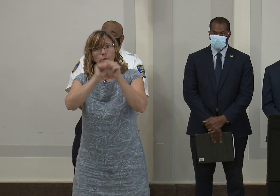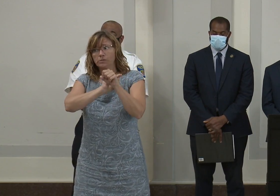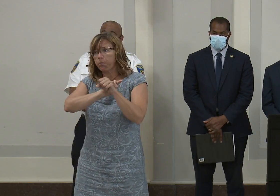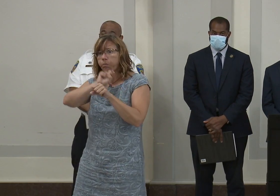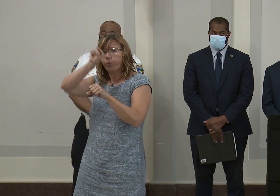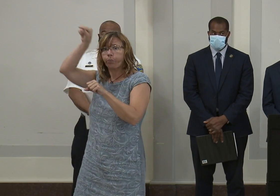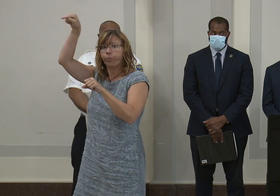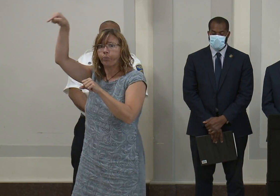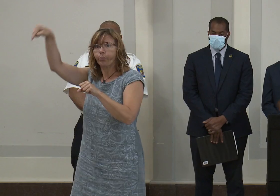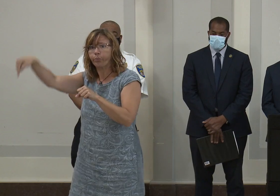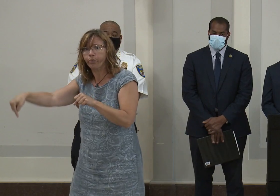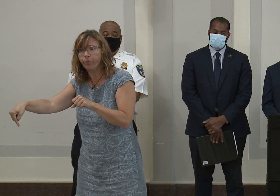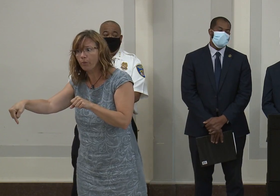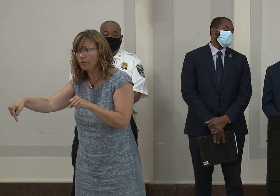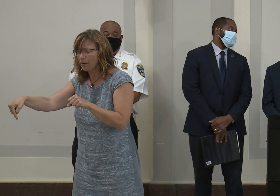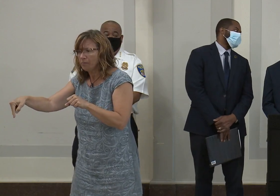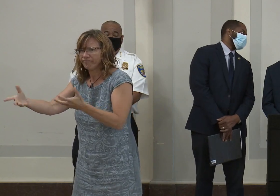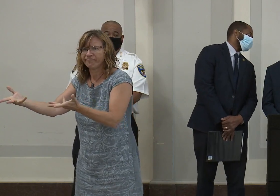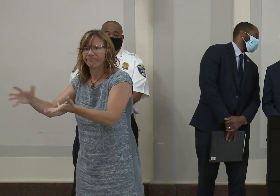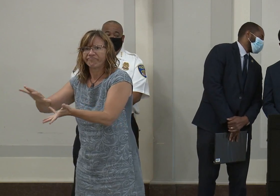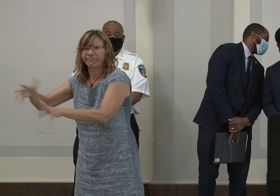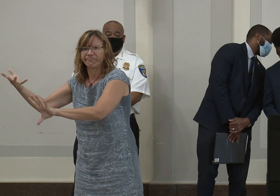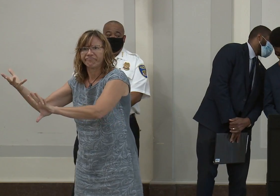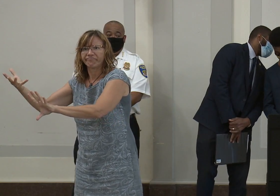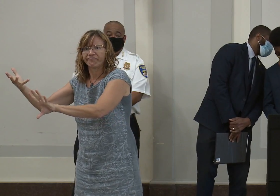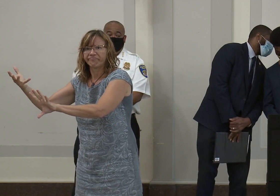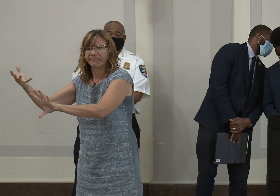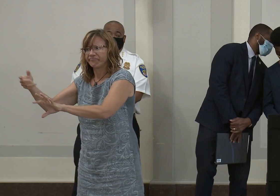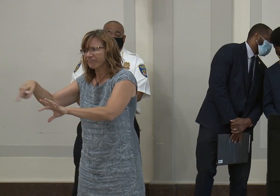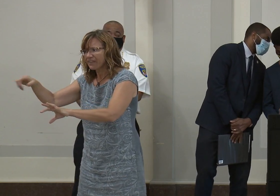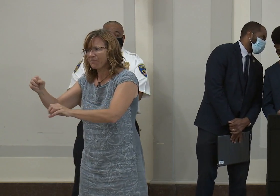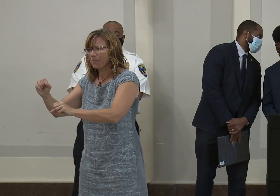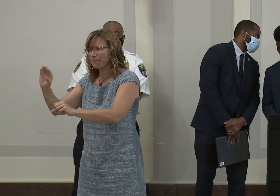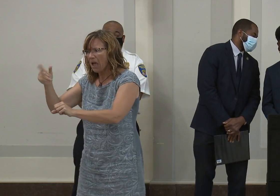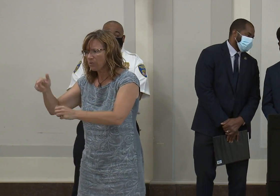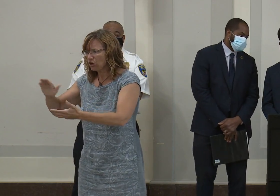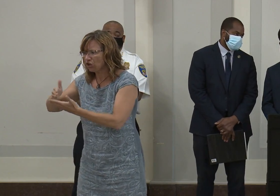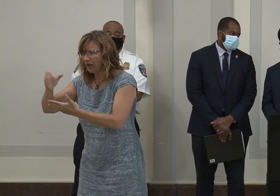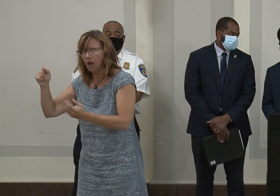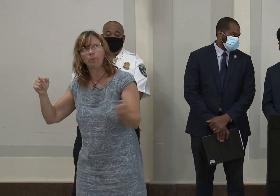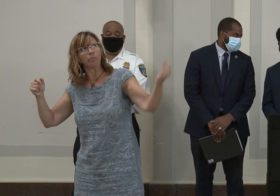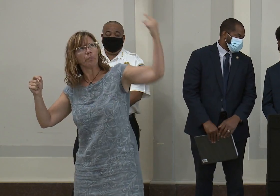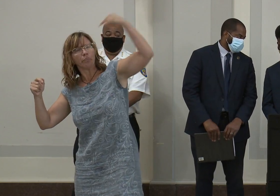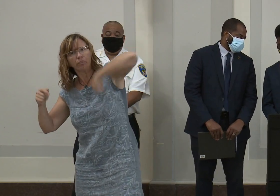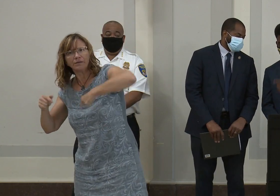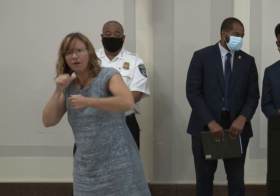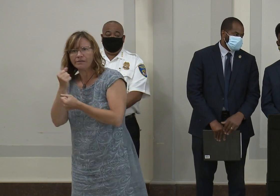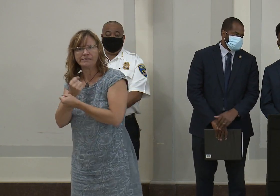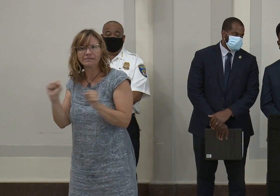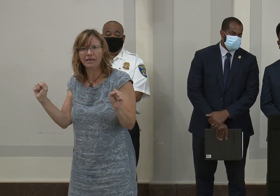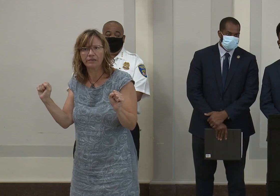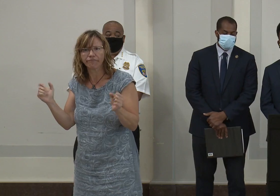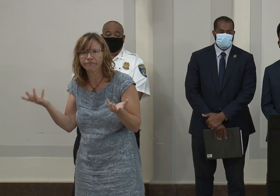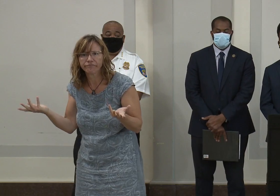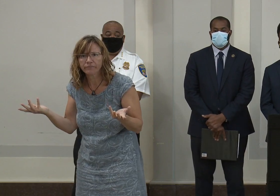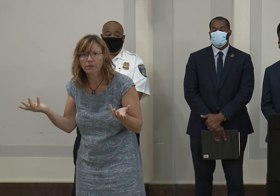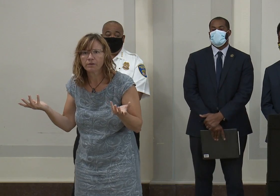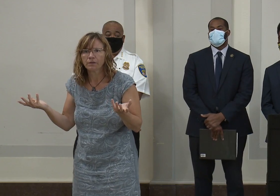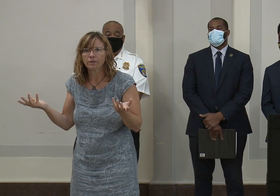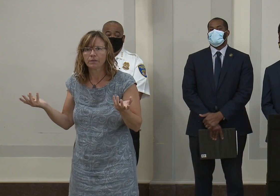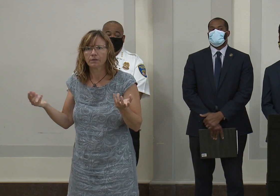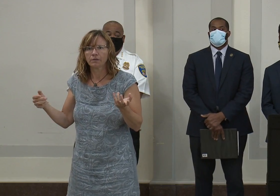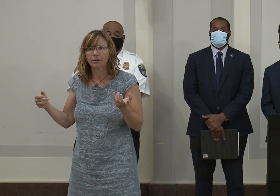want it to remain safe and for them to continue to be able to have a enjoyable time with their family without